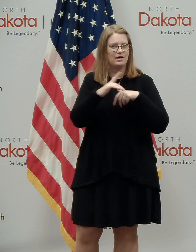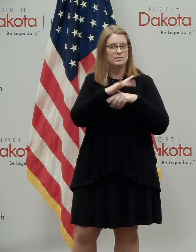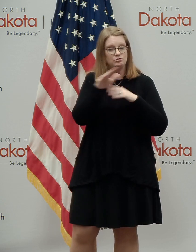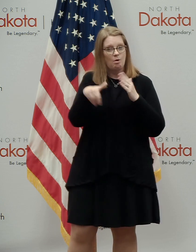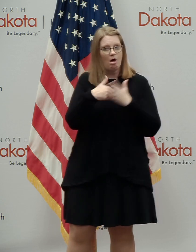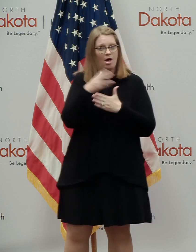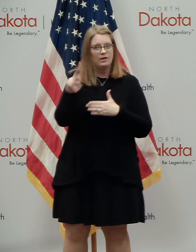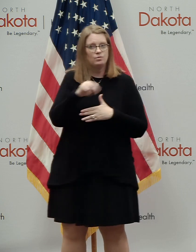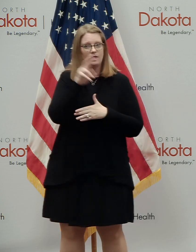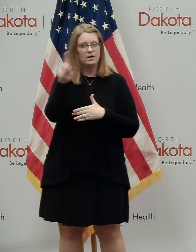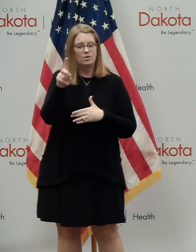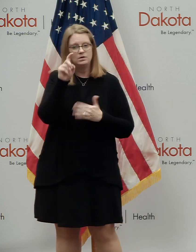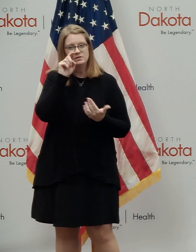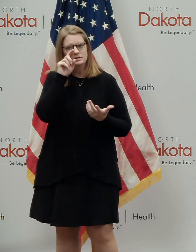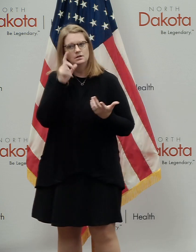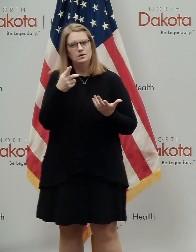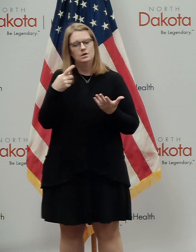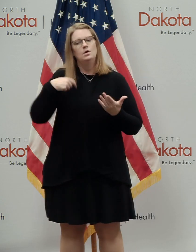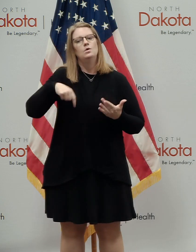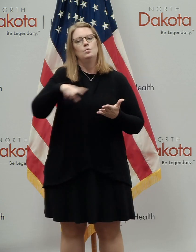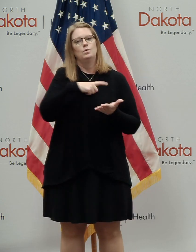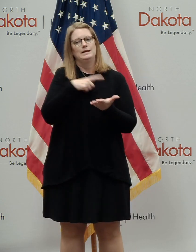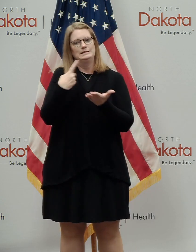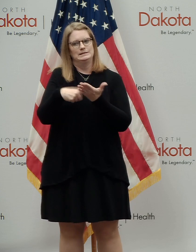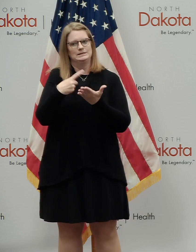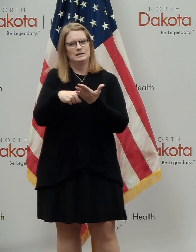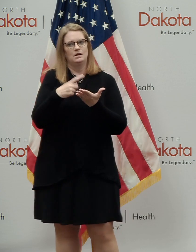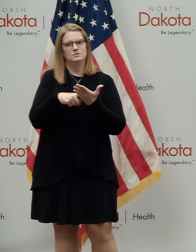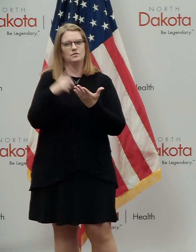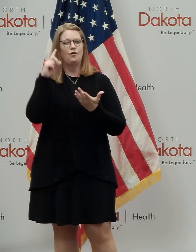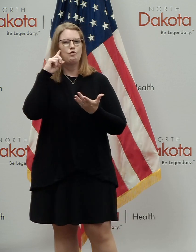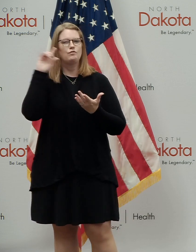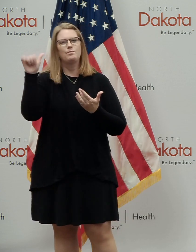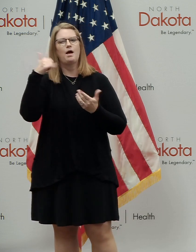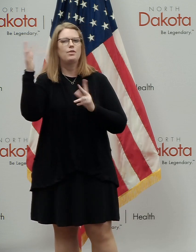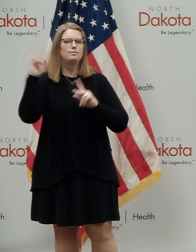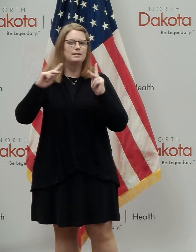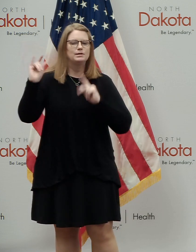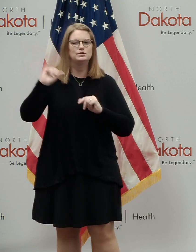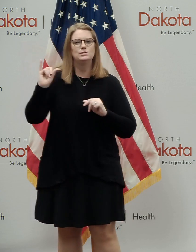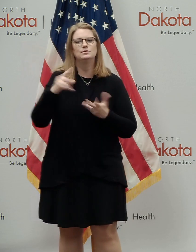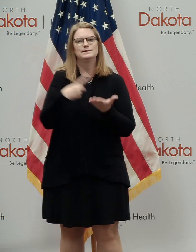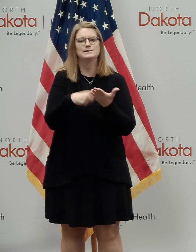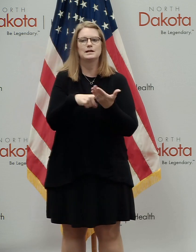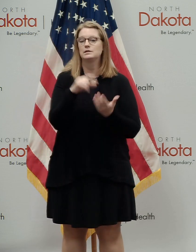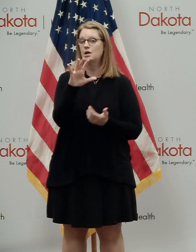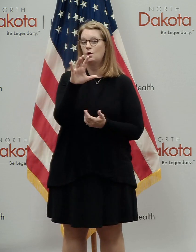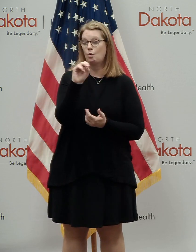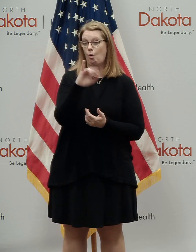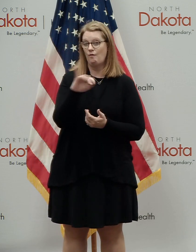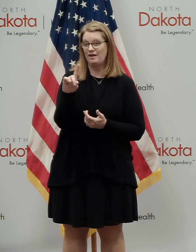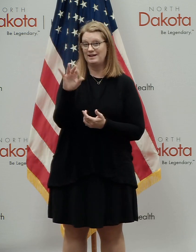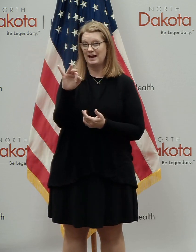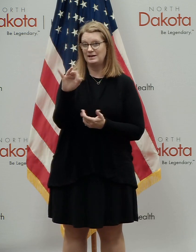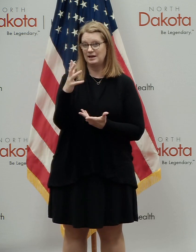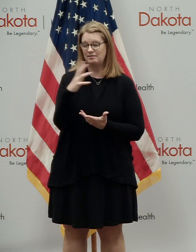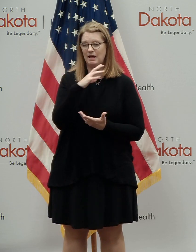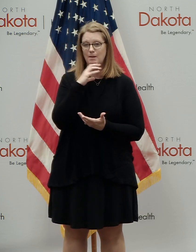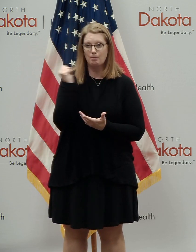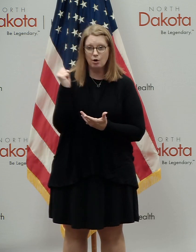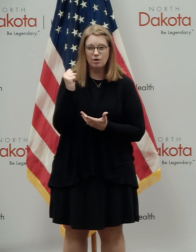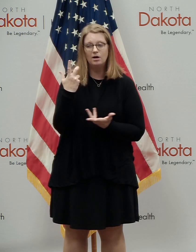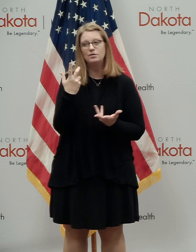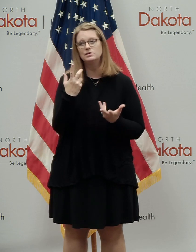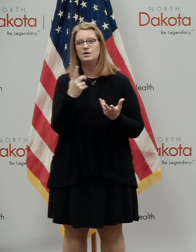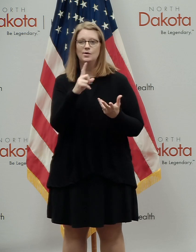North Dakotans. We talked here today, you heard from other speakers talking about COVID-19 burnout among